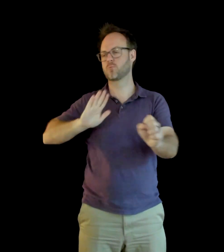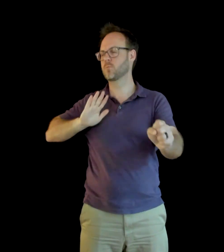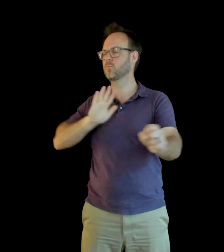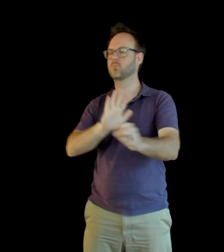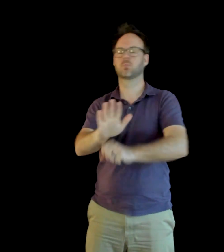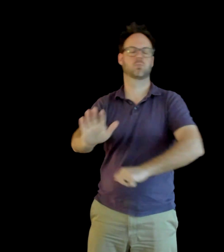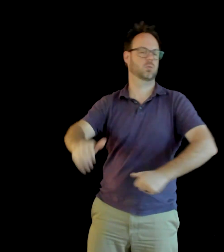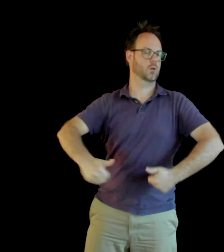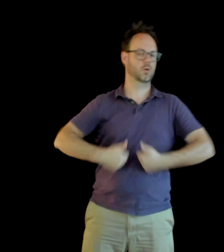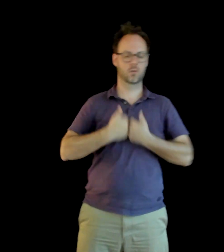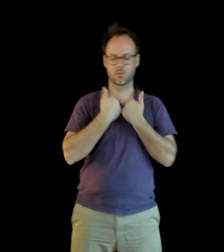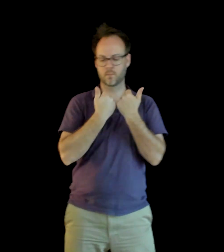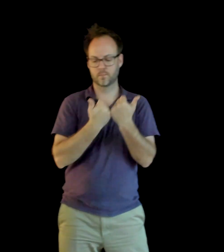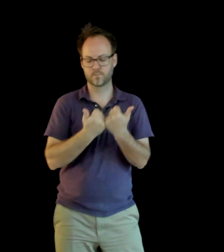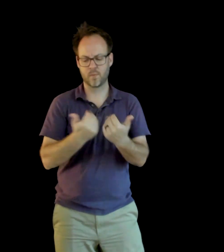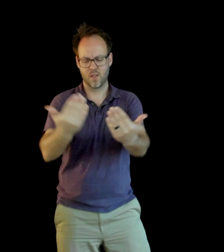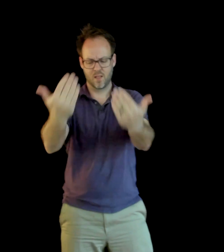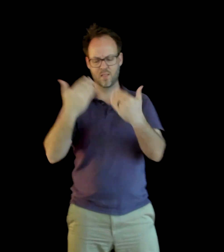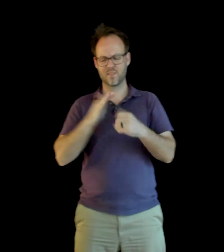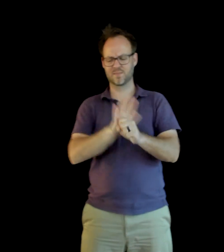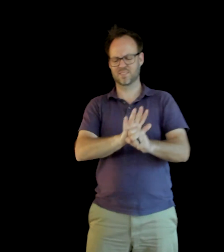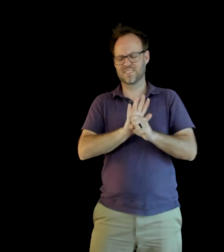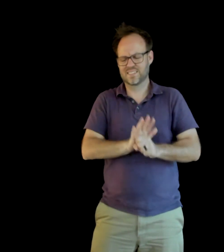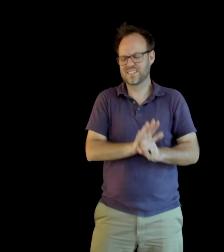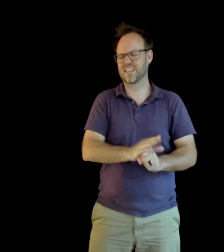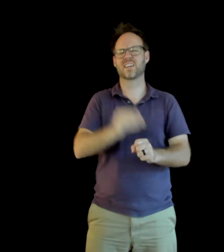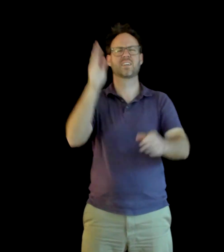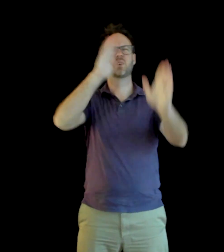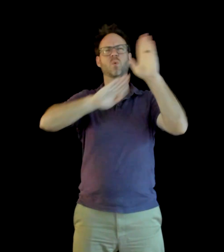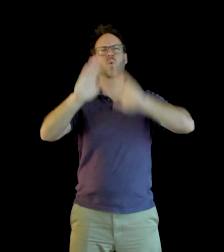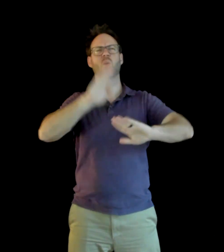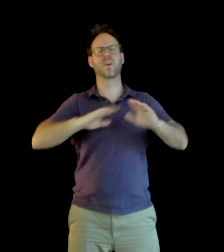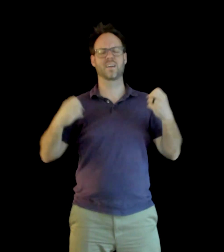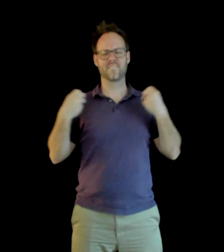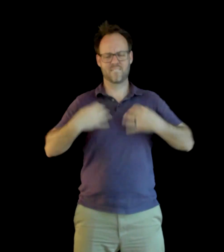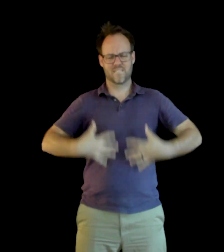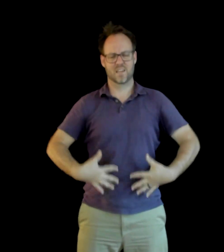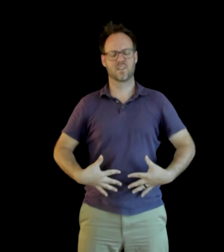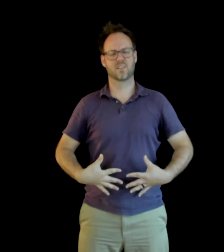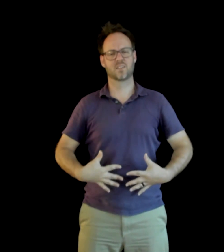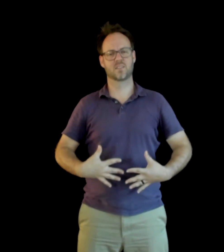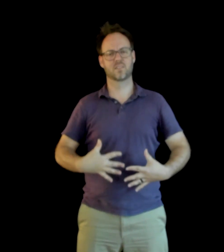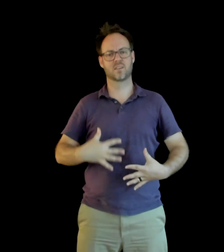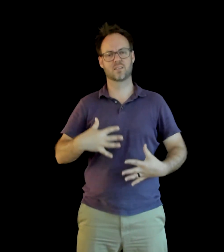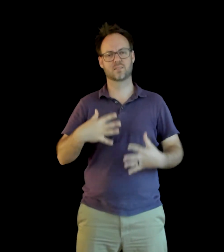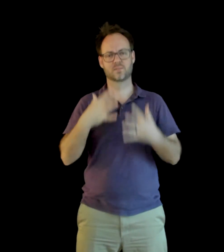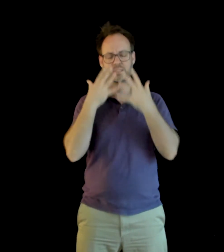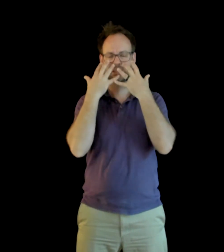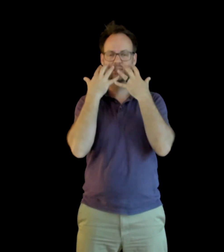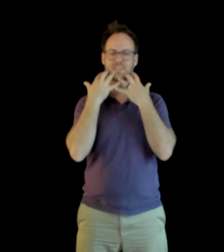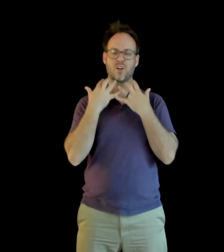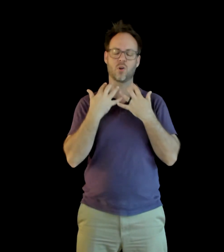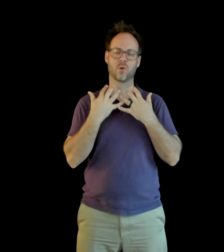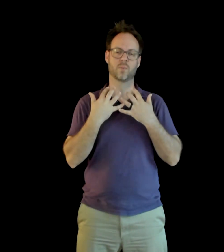your entire life. They bring stress and worry and fear and